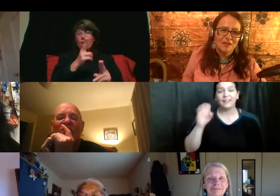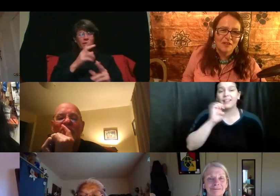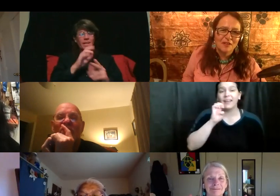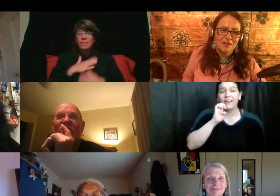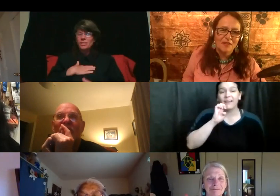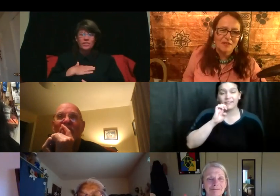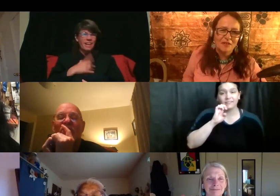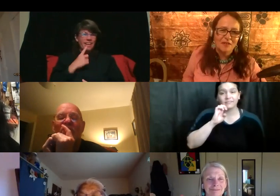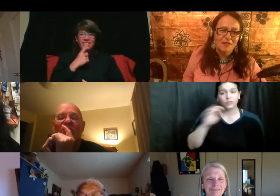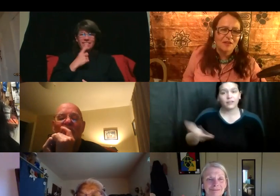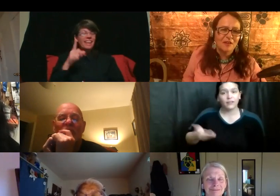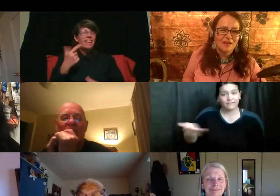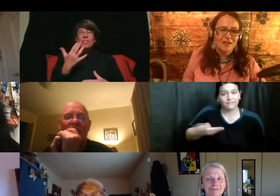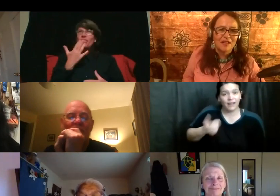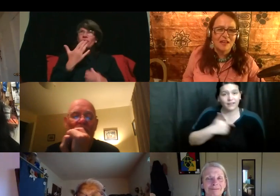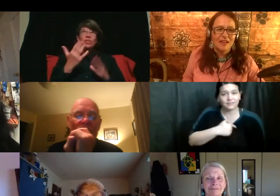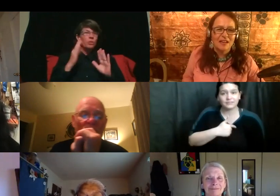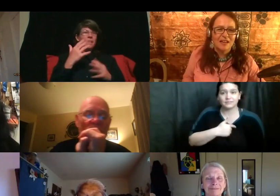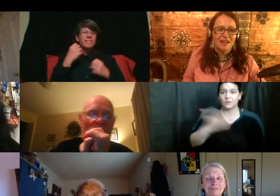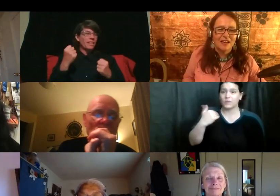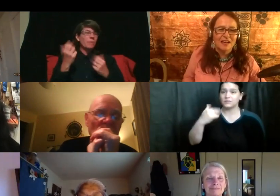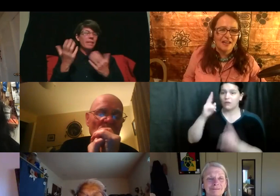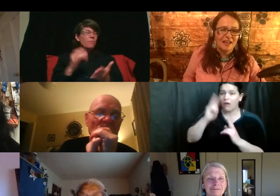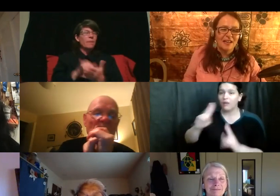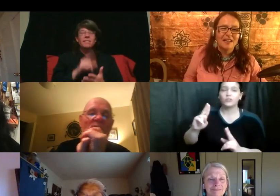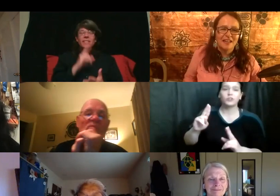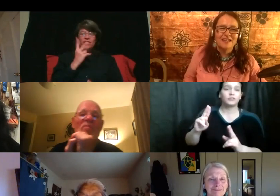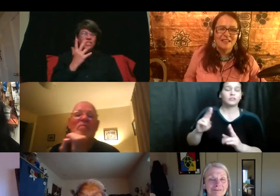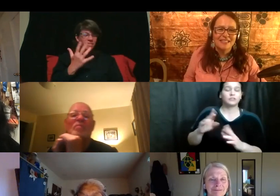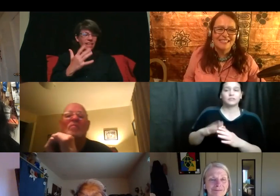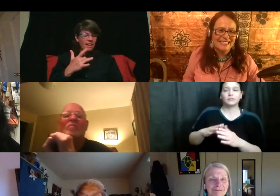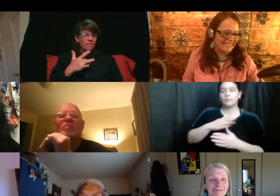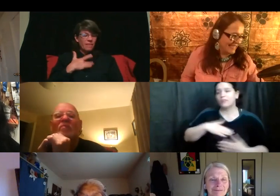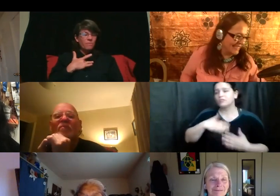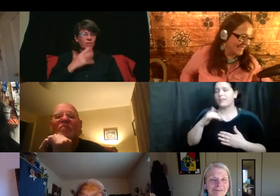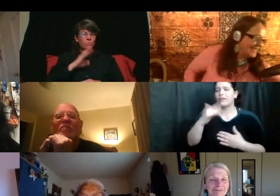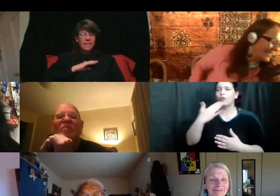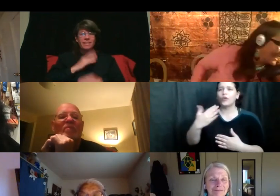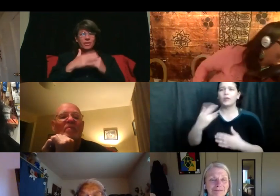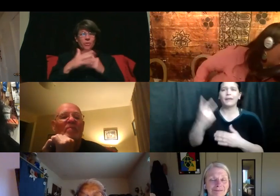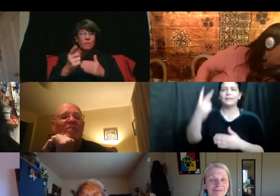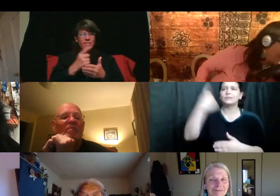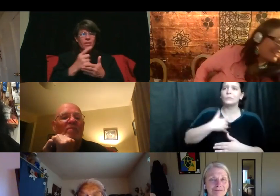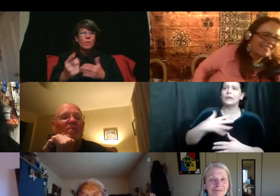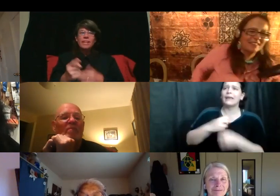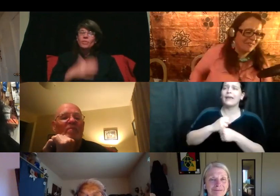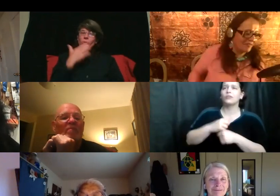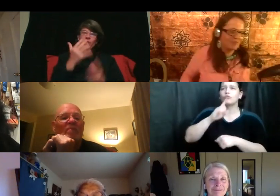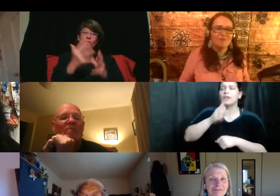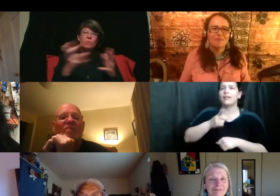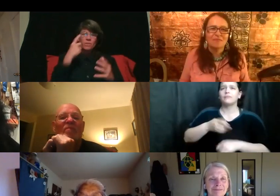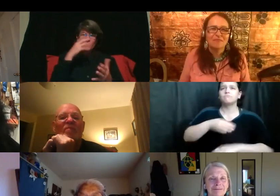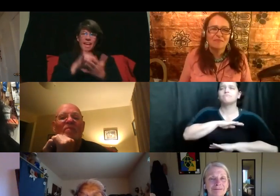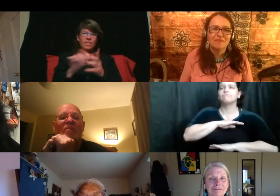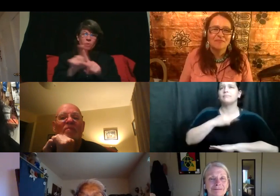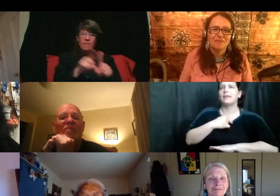an honor and a pleasure. And the good medicine that we get from this is just, it fills me until the rest of the week. So thank